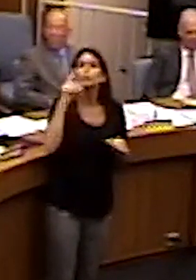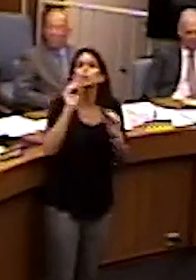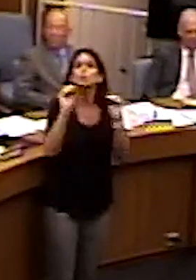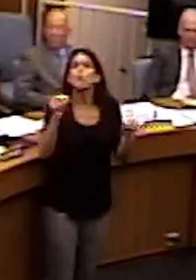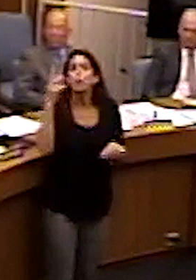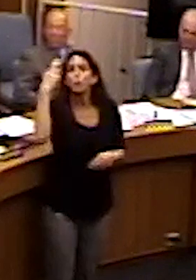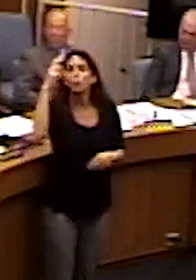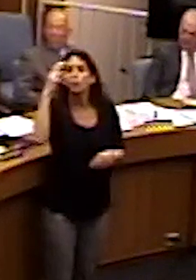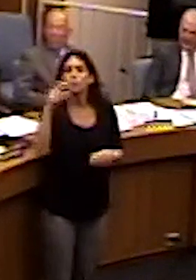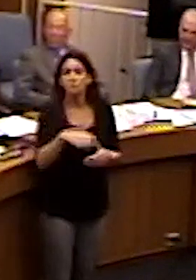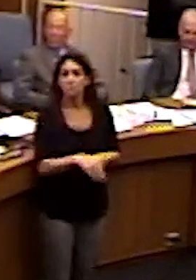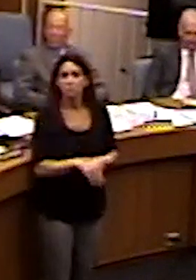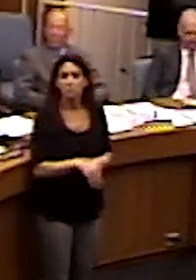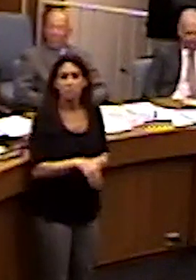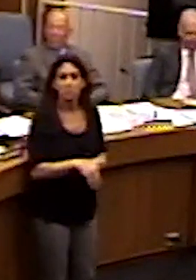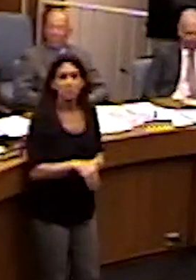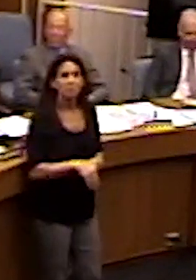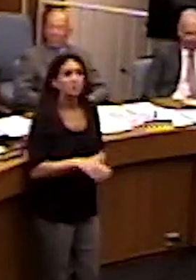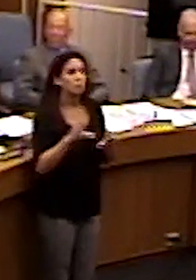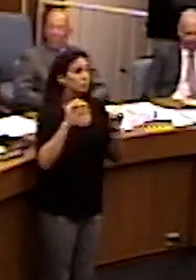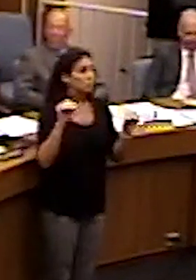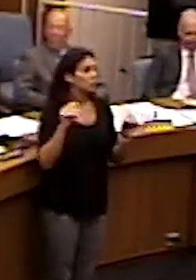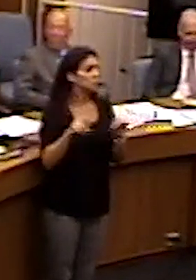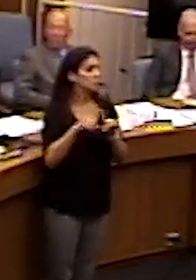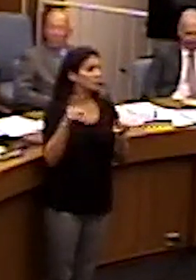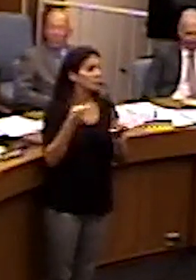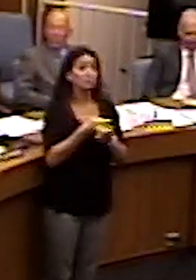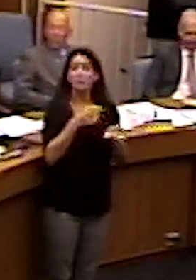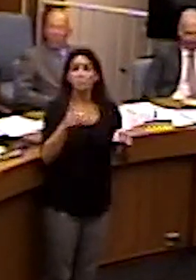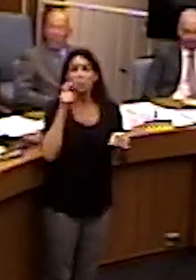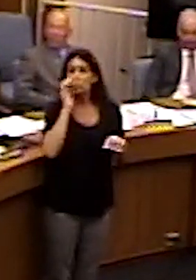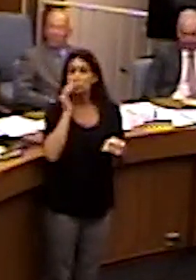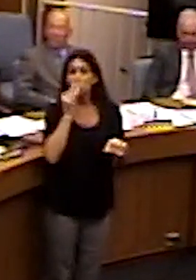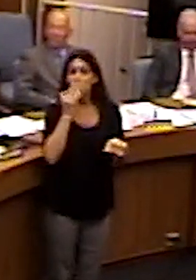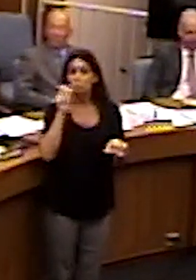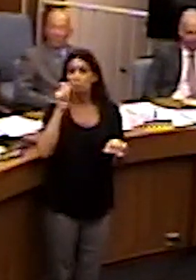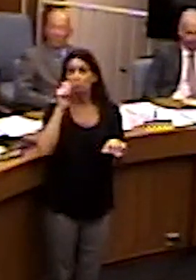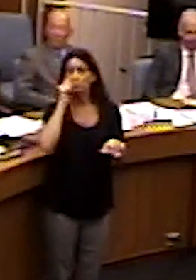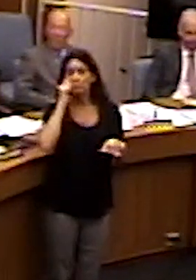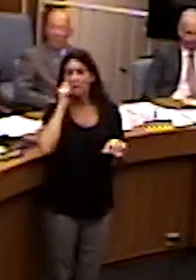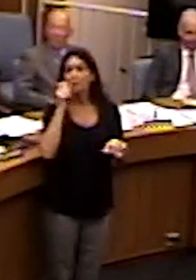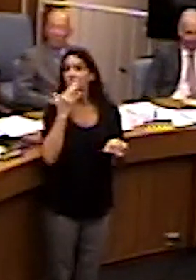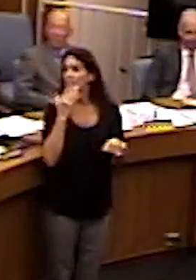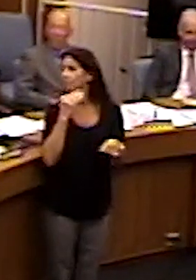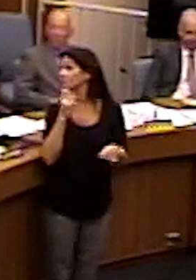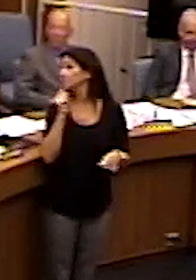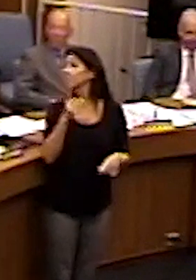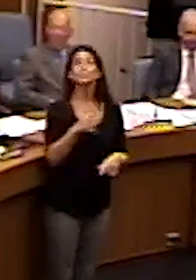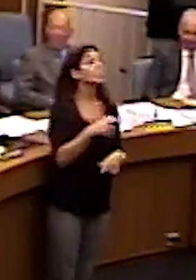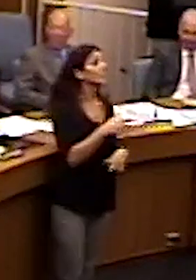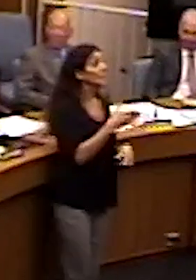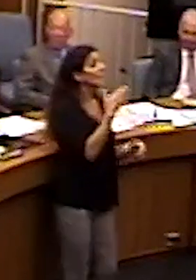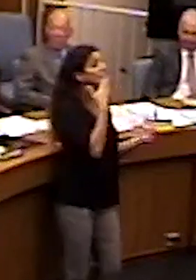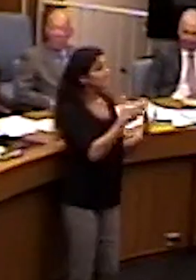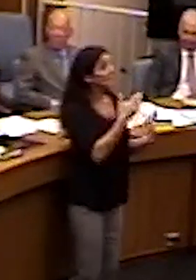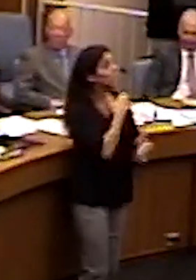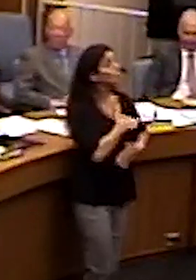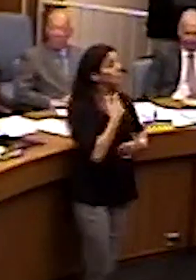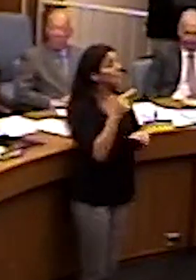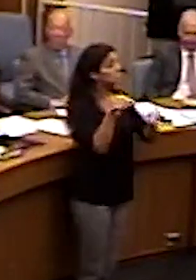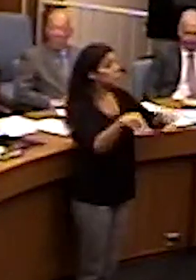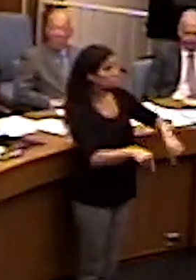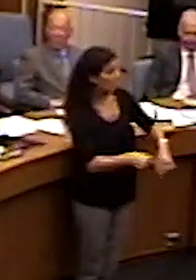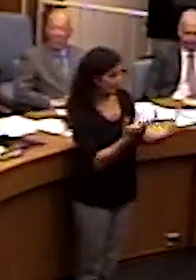all. Okay, now. It's no different than how they did it to race. Ma'am, thank you. We appreciate you coming